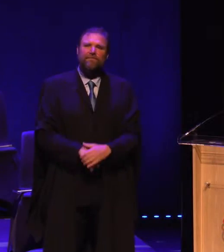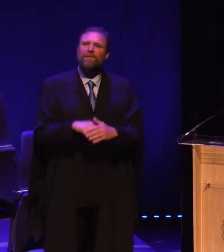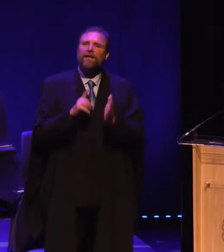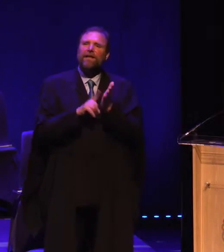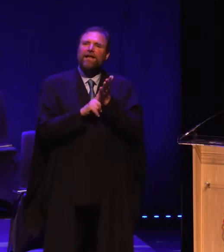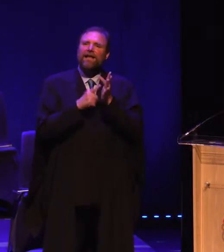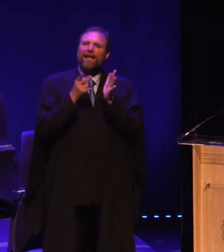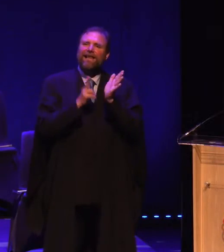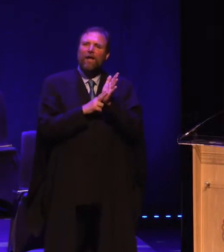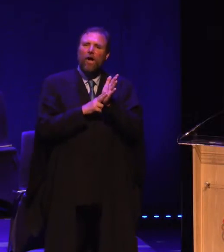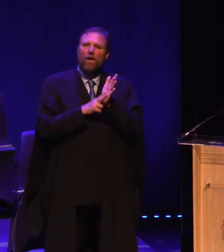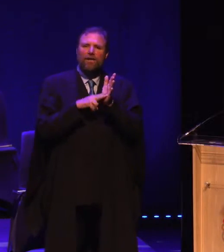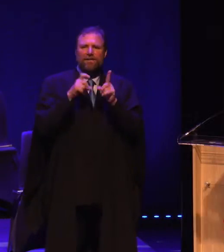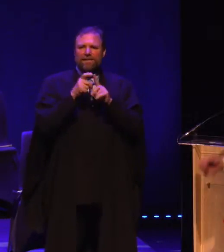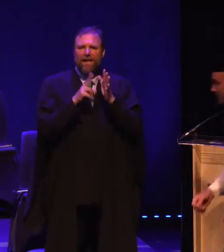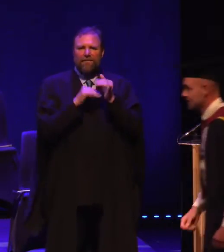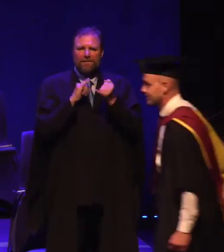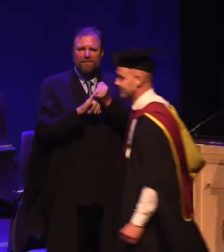Cleon Davis.